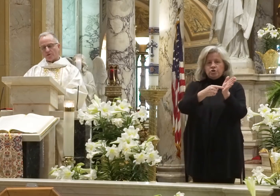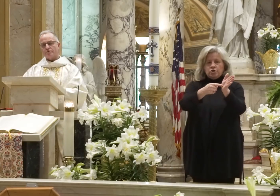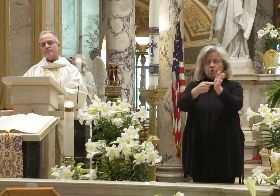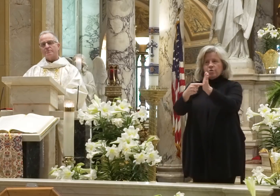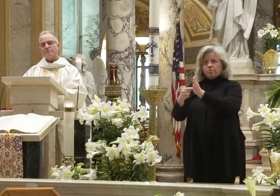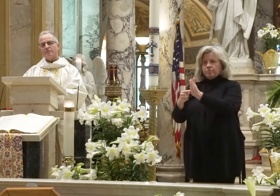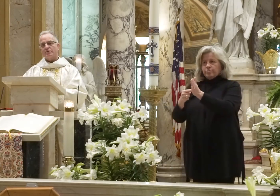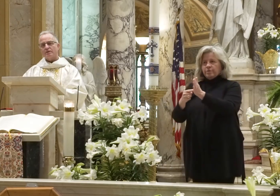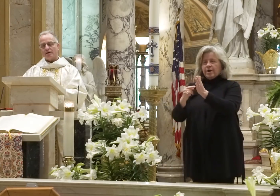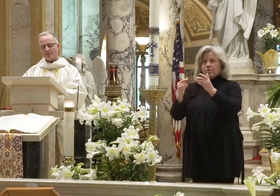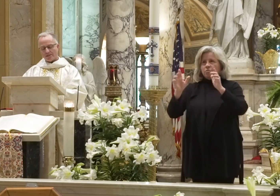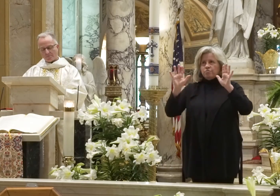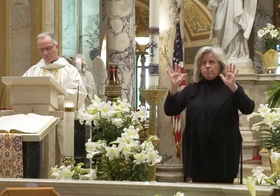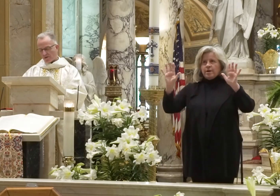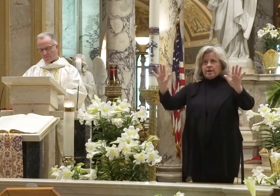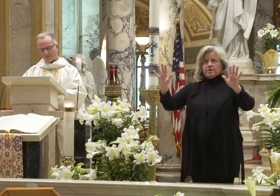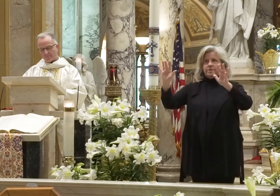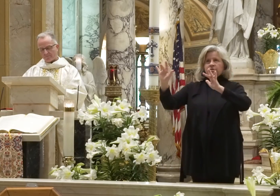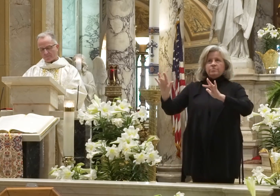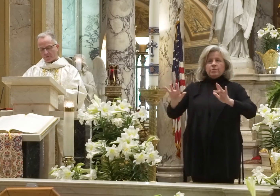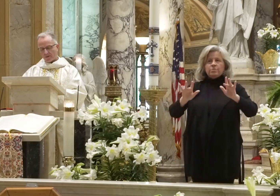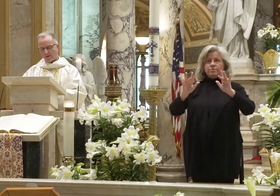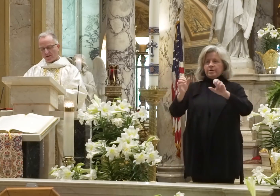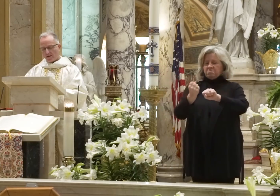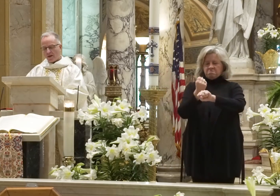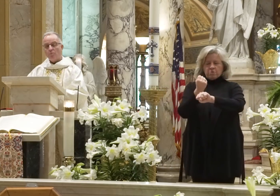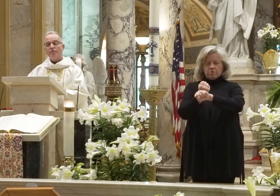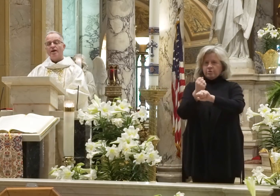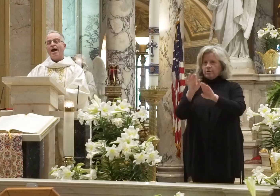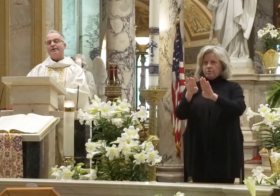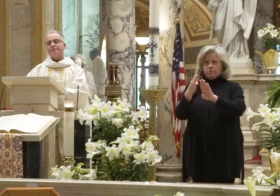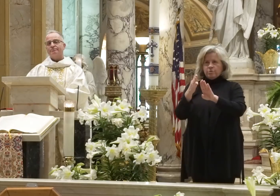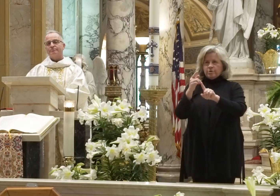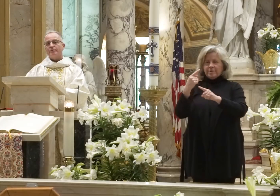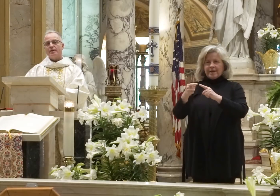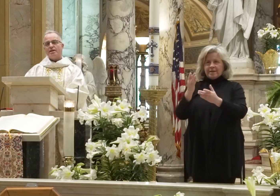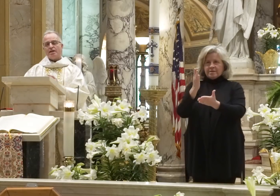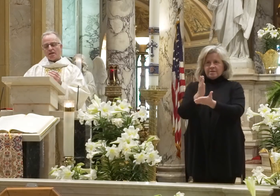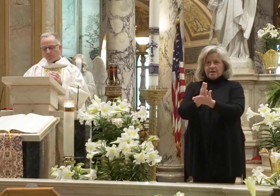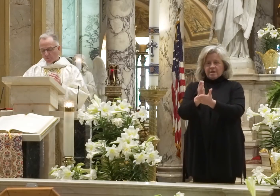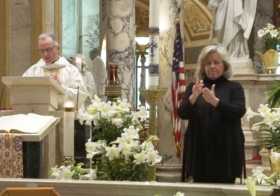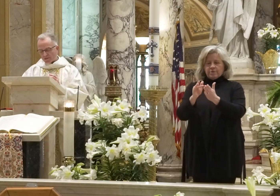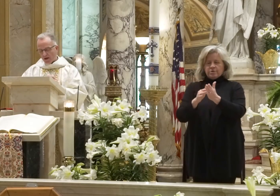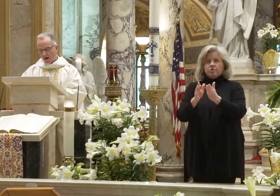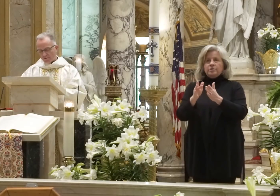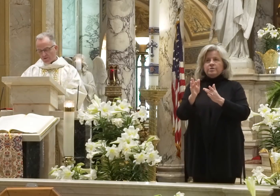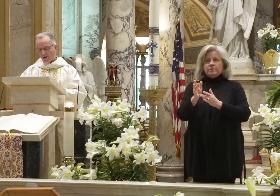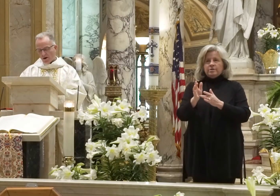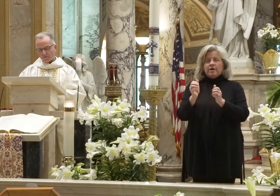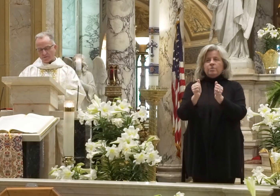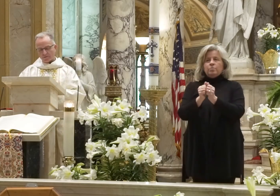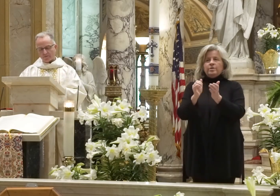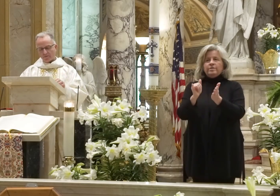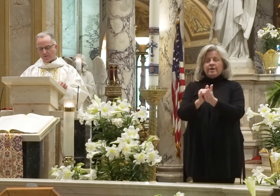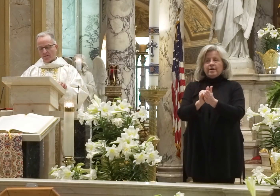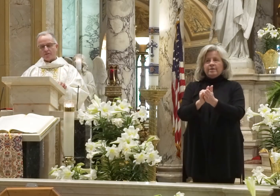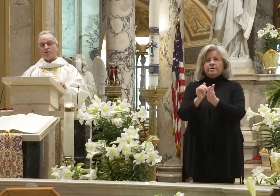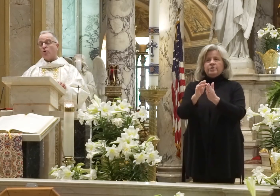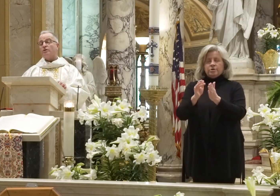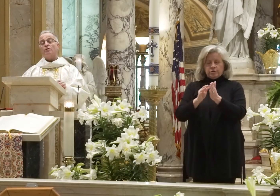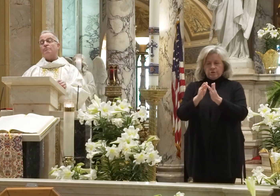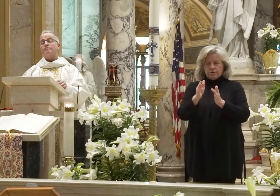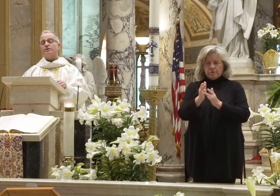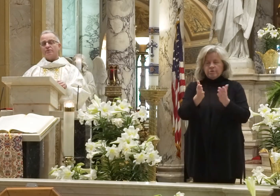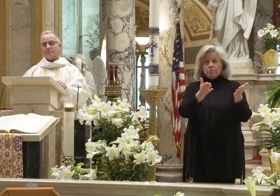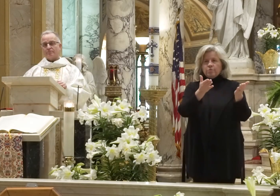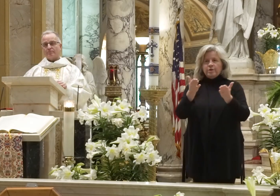bolted doors can't keep him out. And with that, he brings to their hearts that